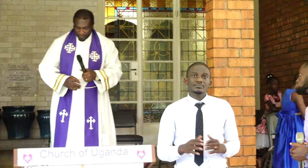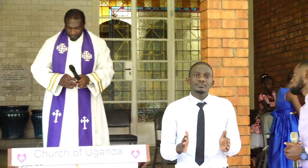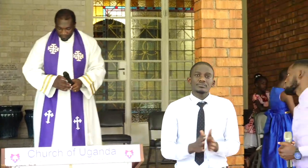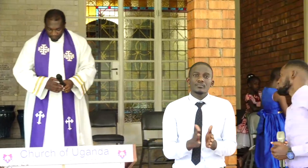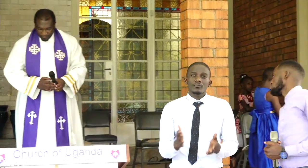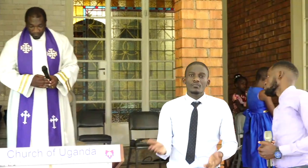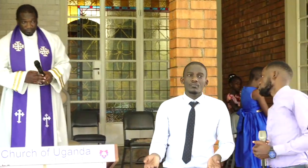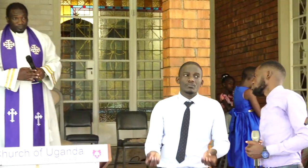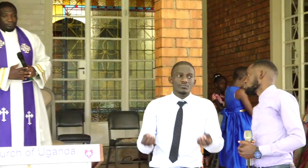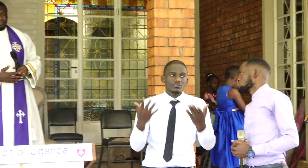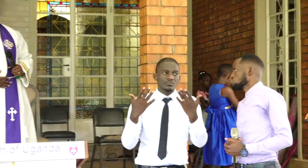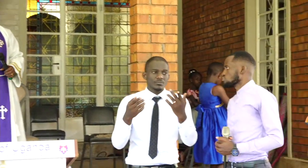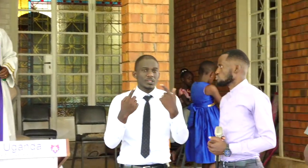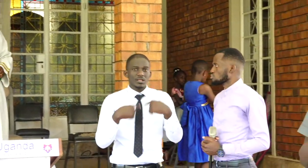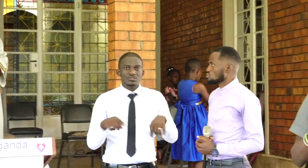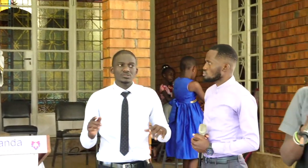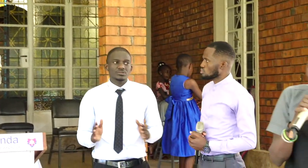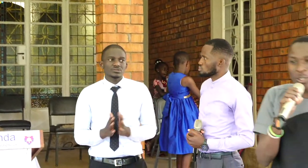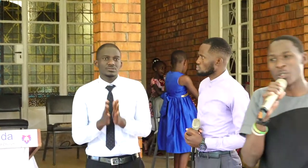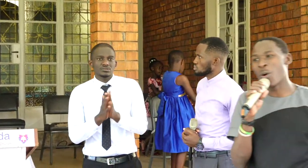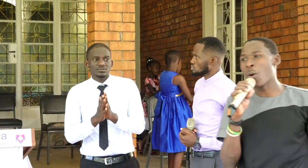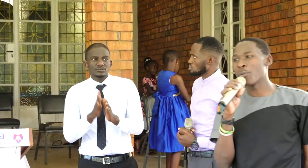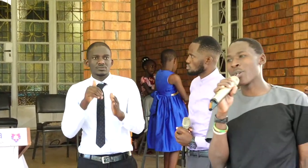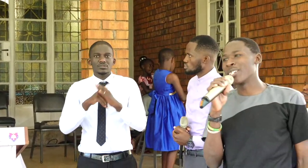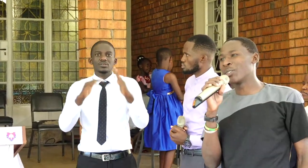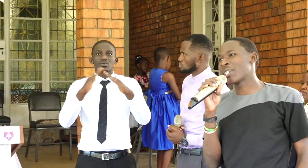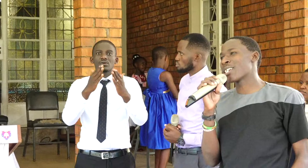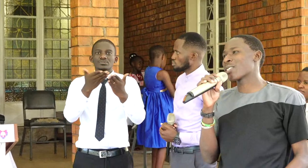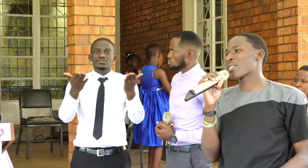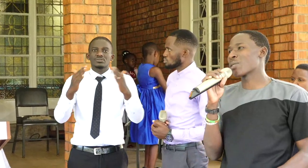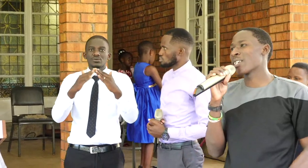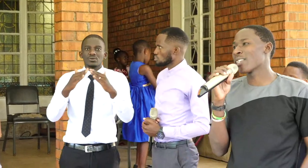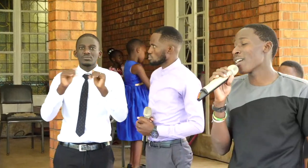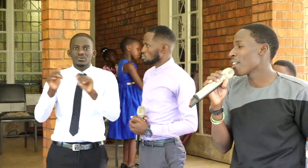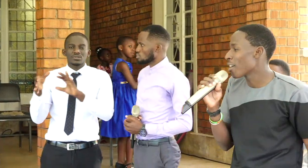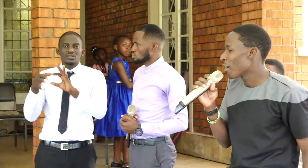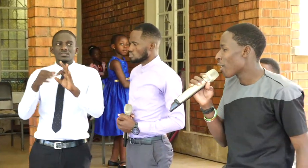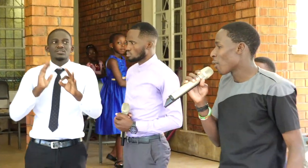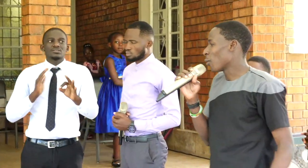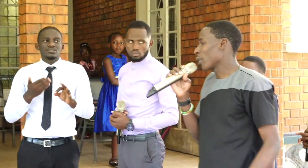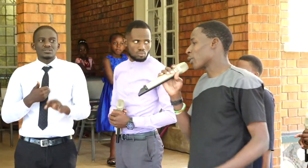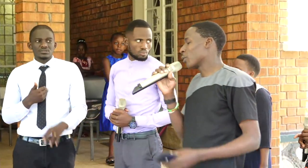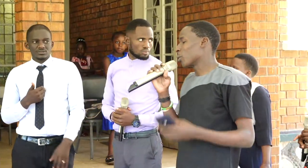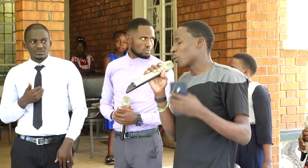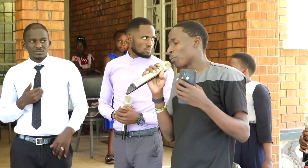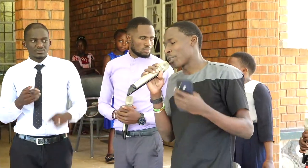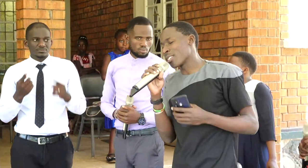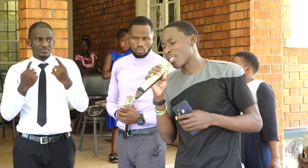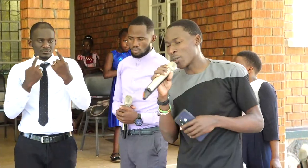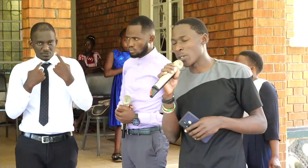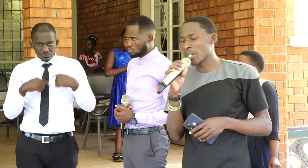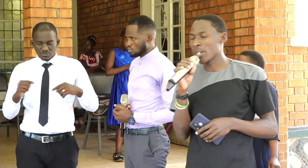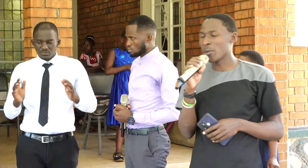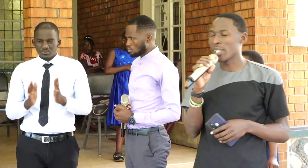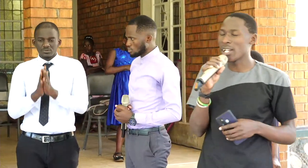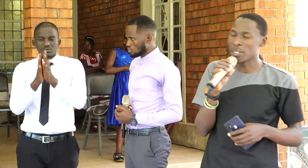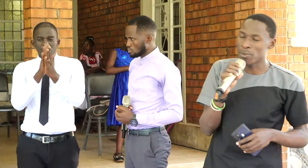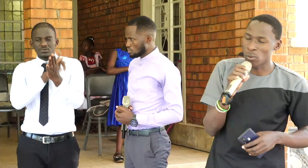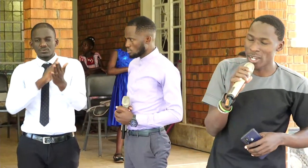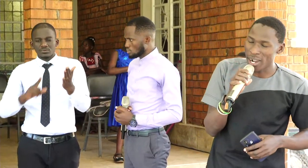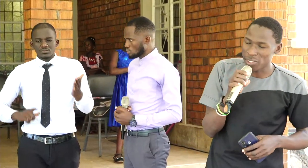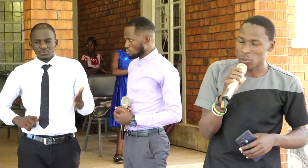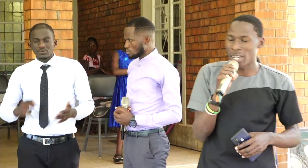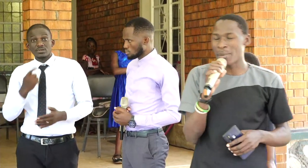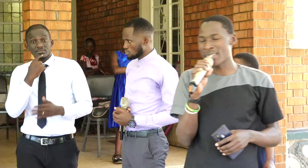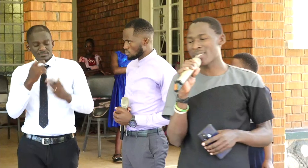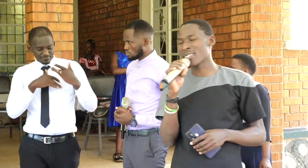Amen. Also going to praise the Lord in your house, in your home. You can join us together. We are going to praise the Lord with our lips, with